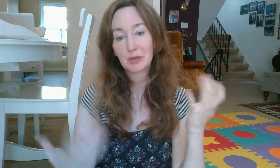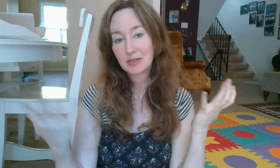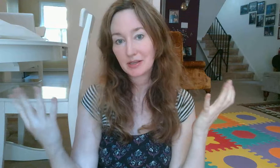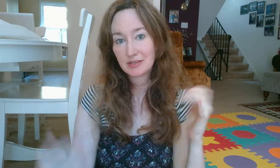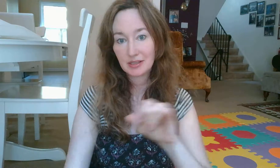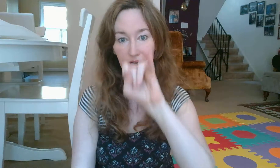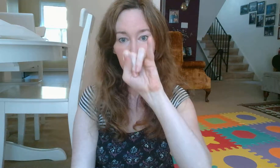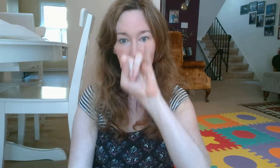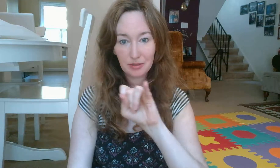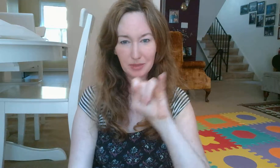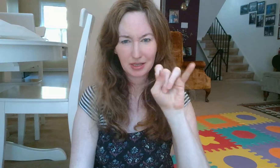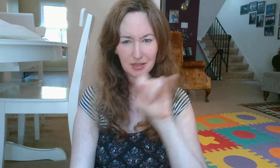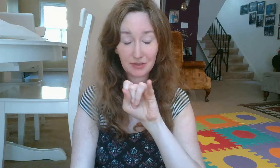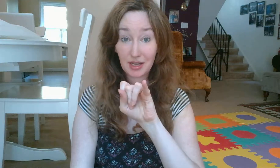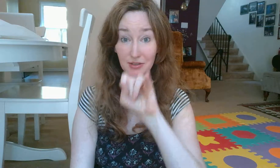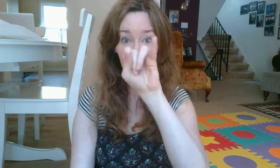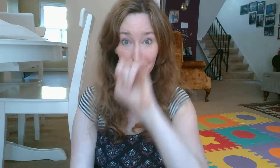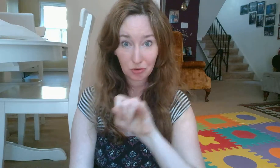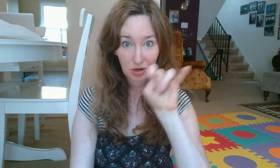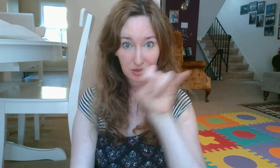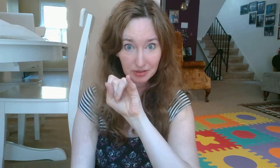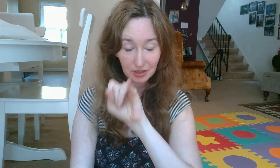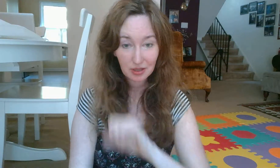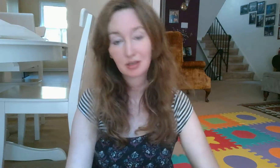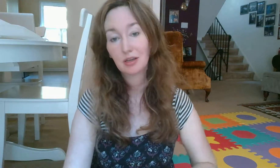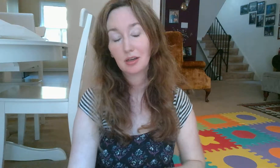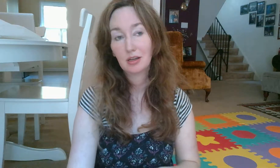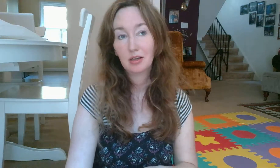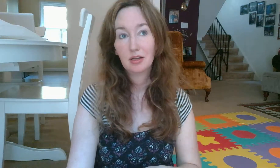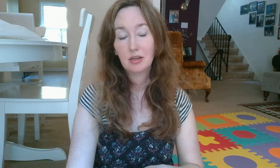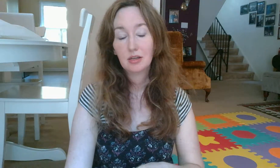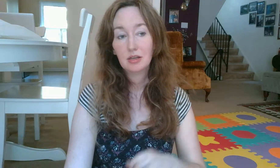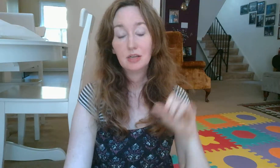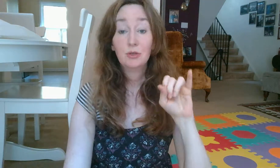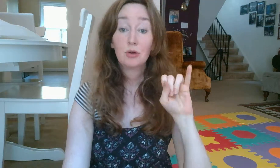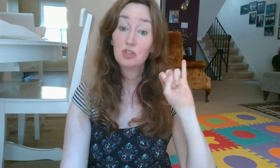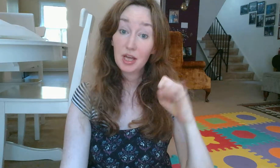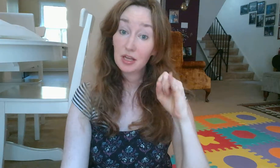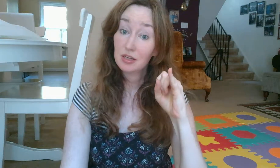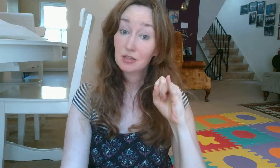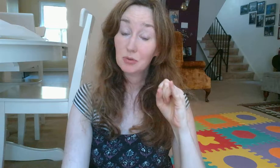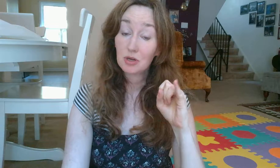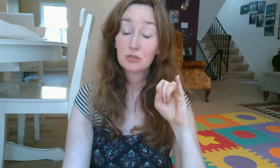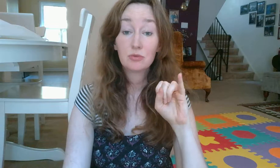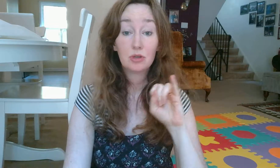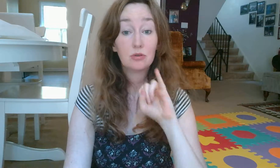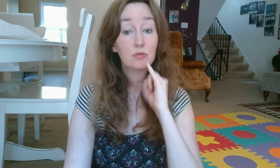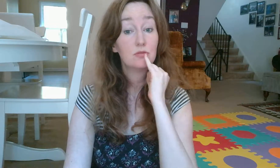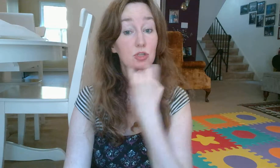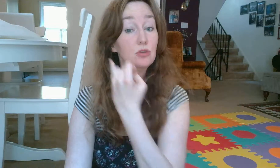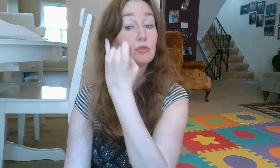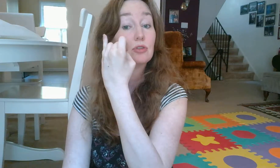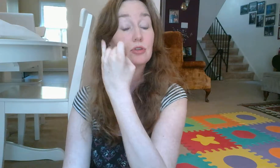because it ends in an I, you make kind of a Catholic looking cross. If you know J, you also know juice. You